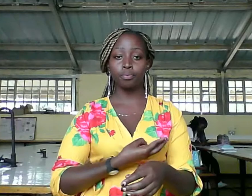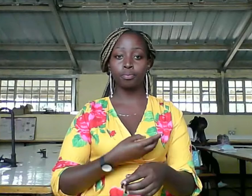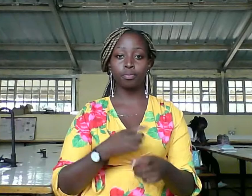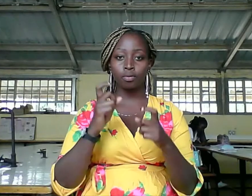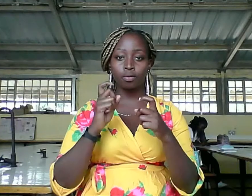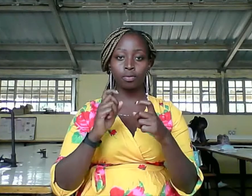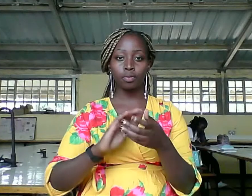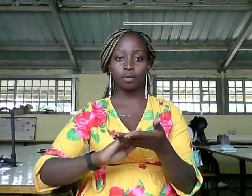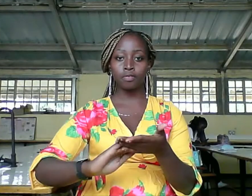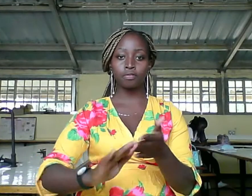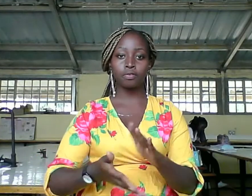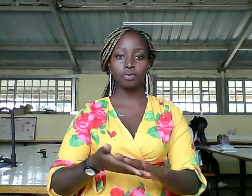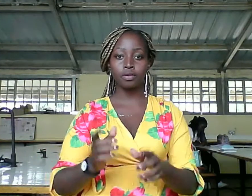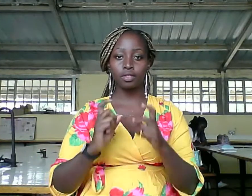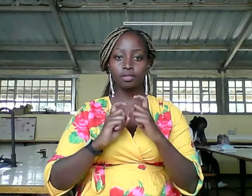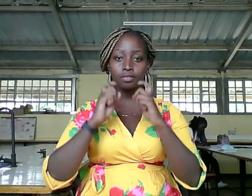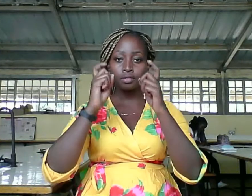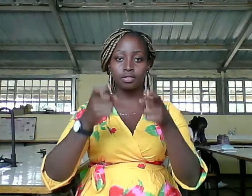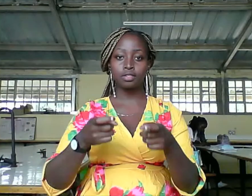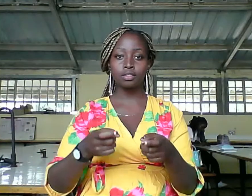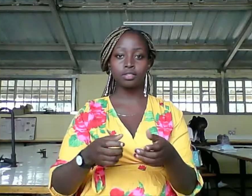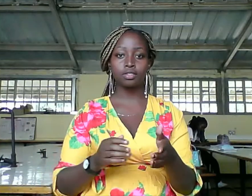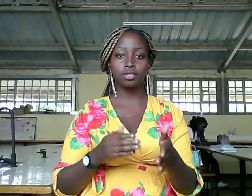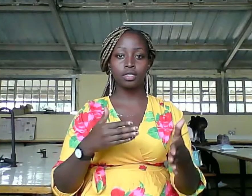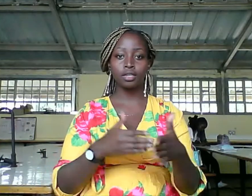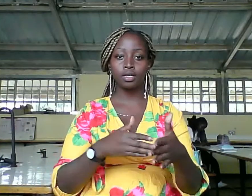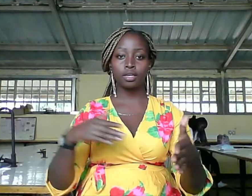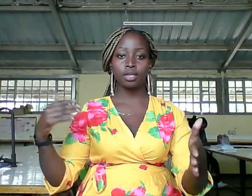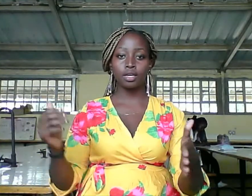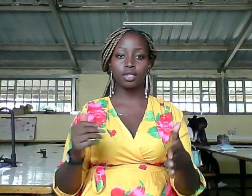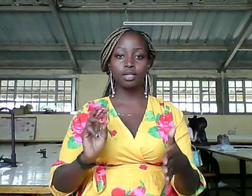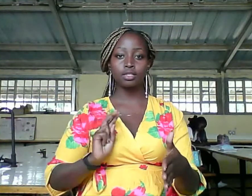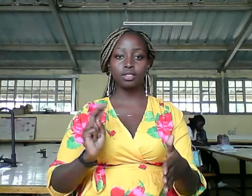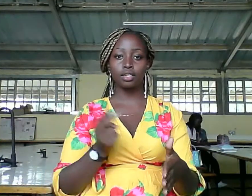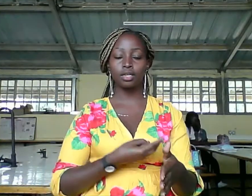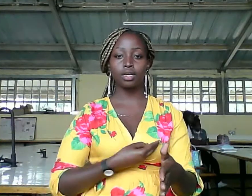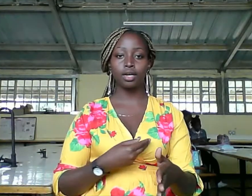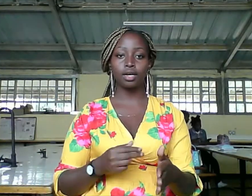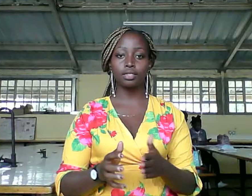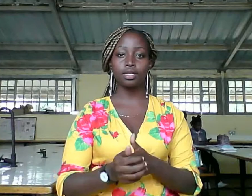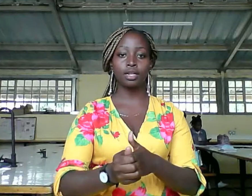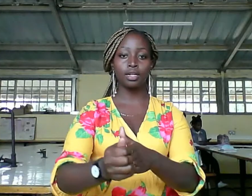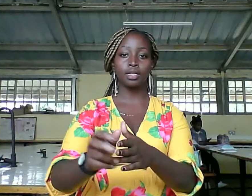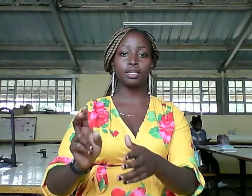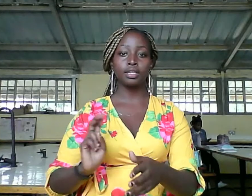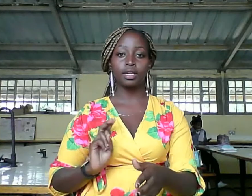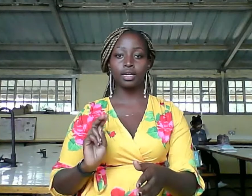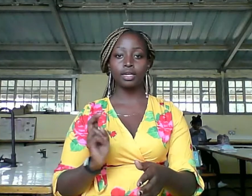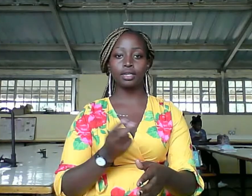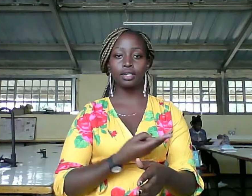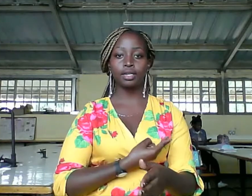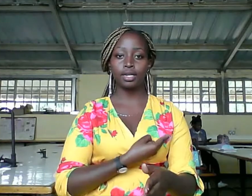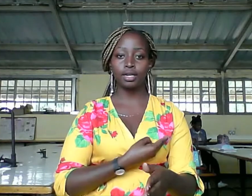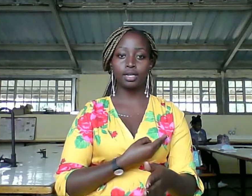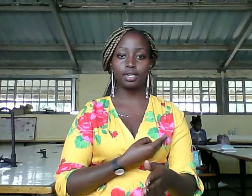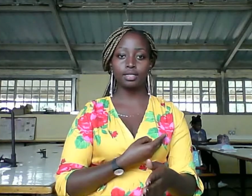and lead us not into temptation, but deliver us from evil. For yours is the